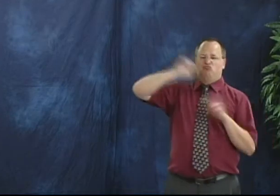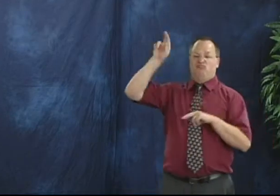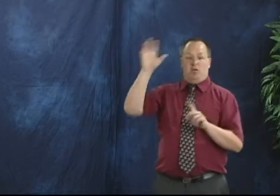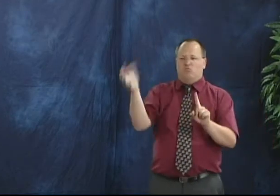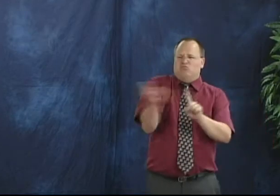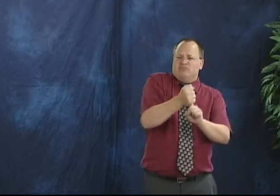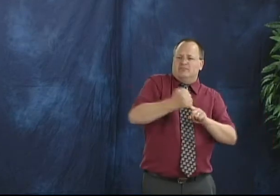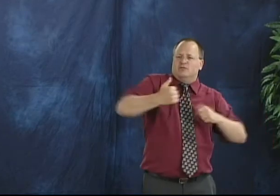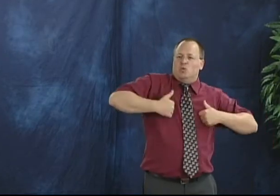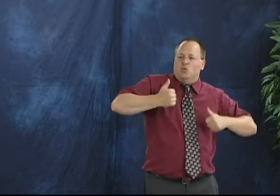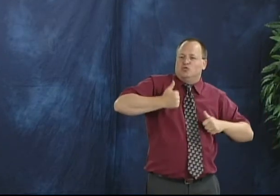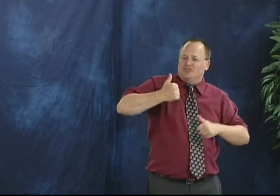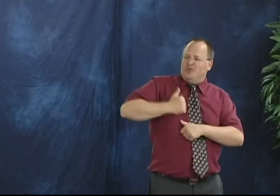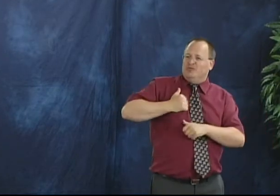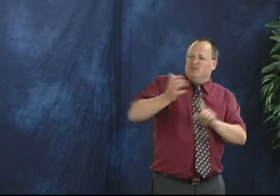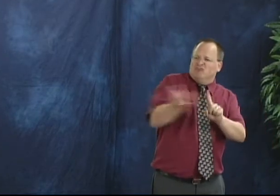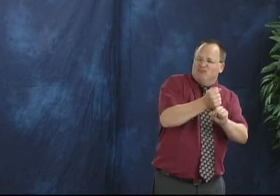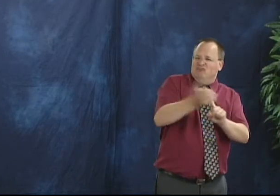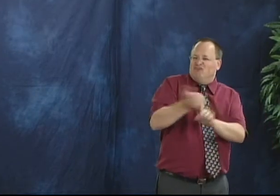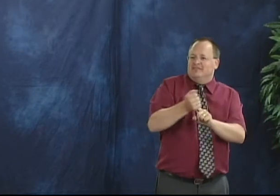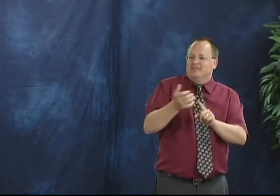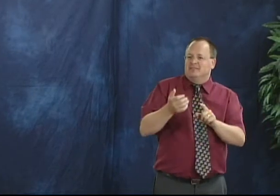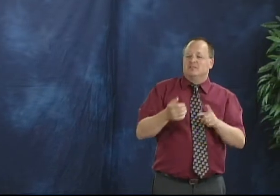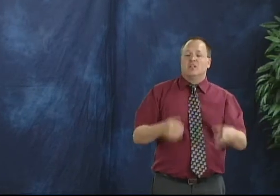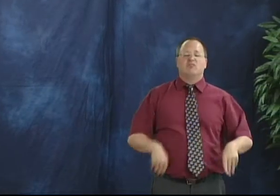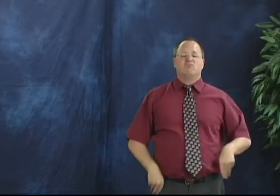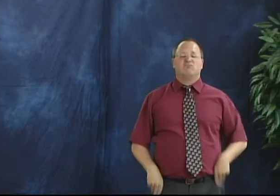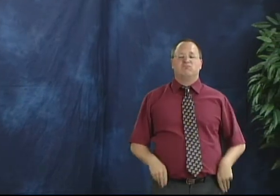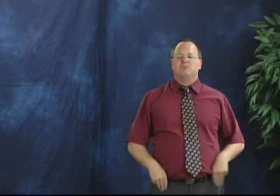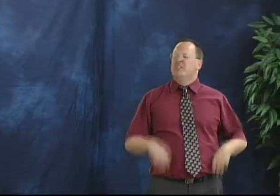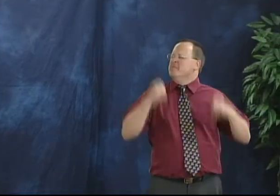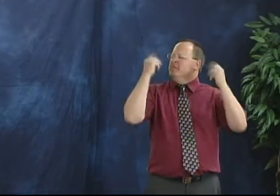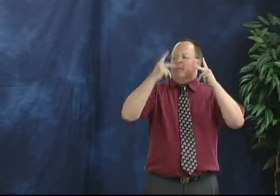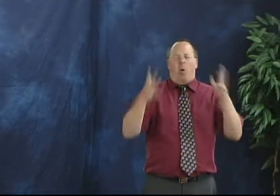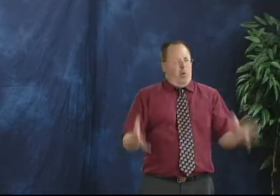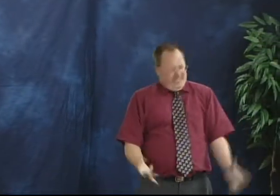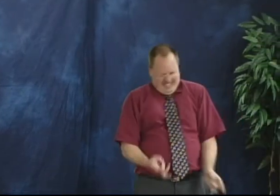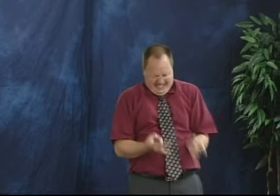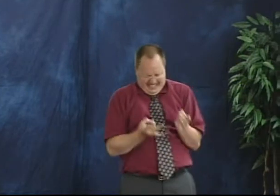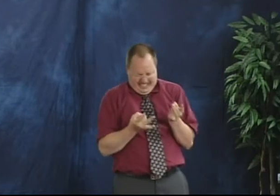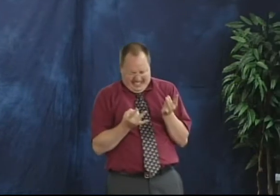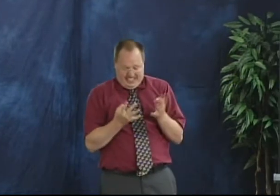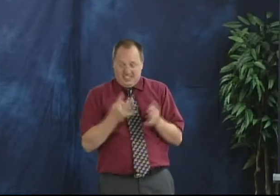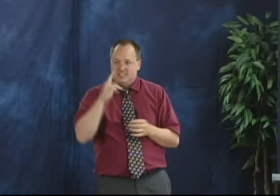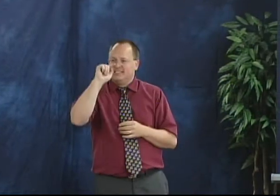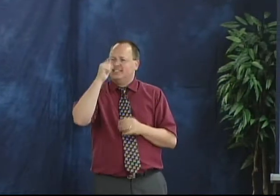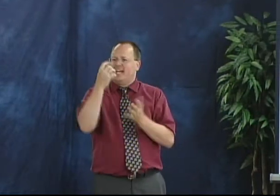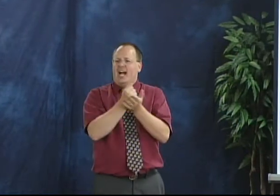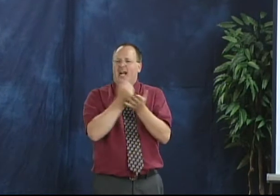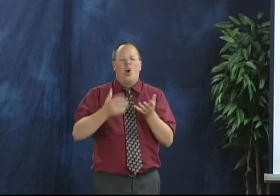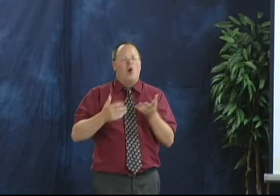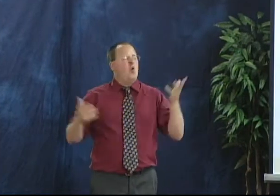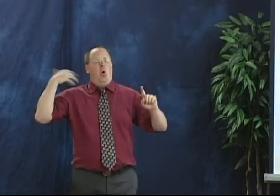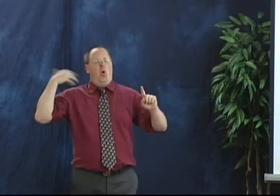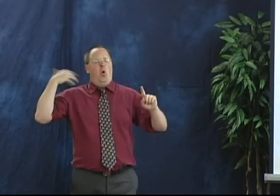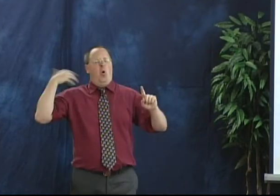got taxes from people and forced them to pay taxes. And people hated these